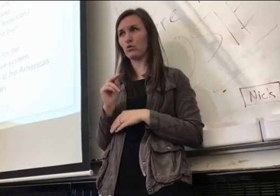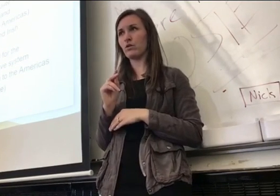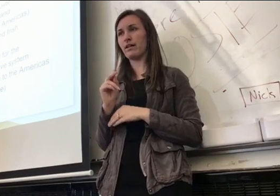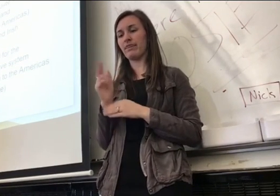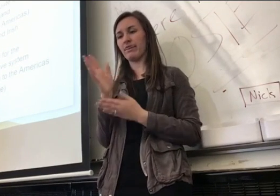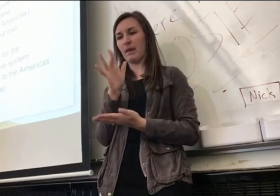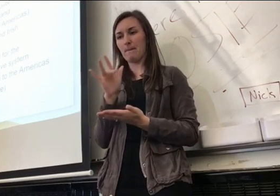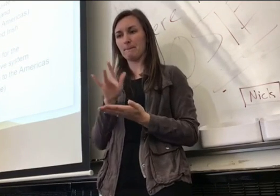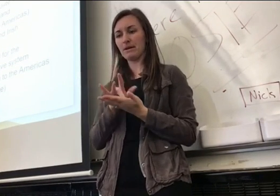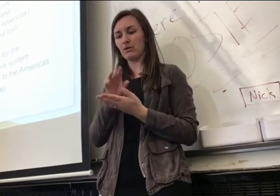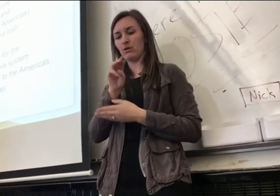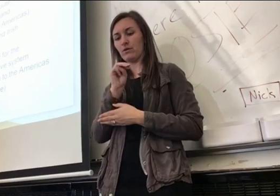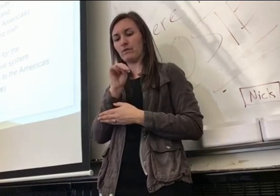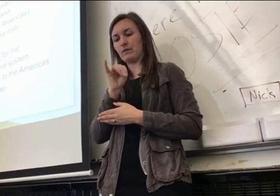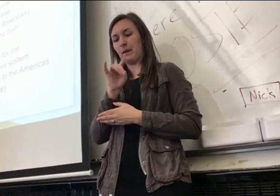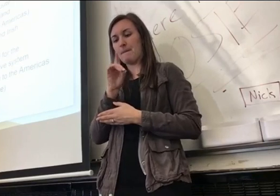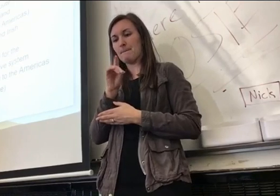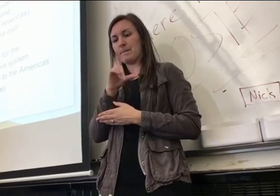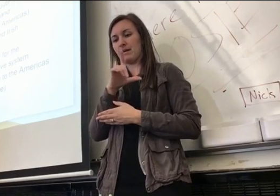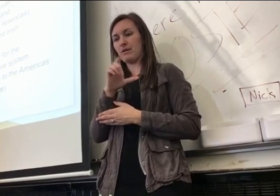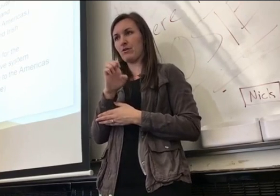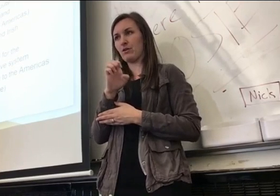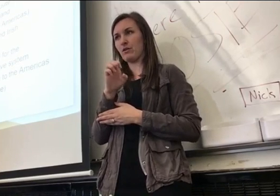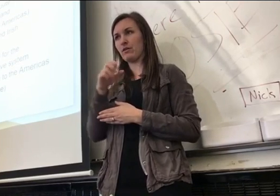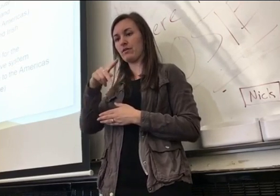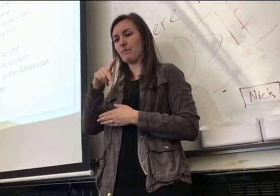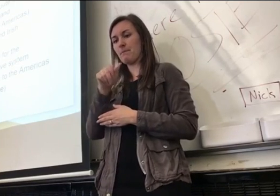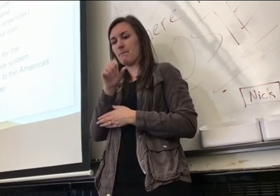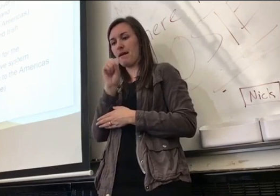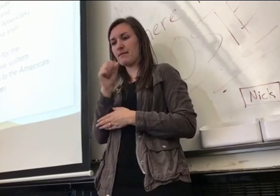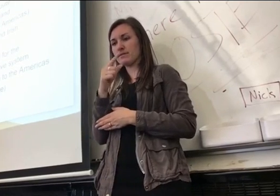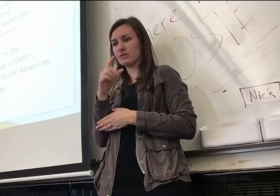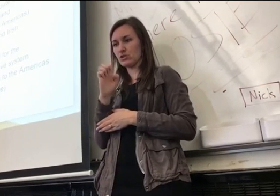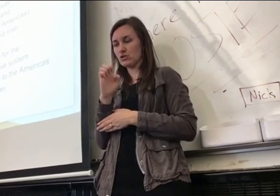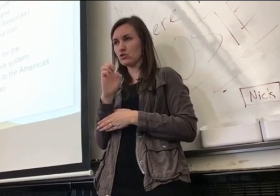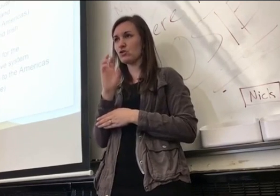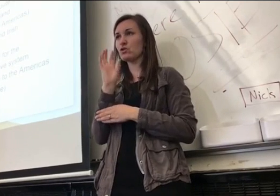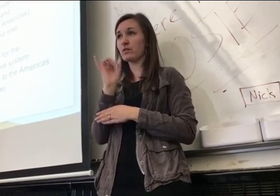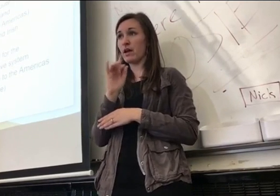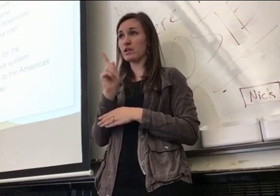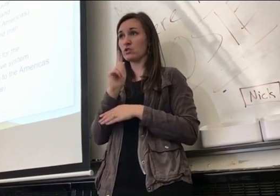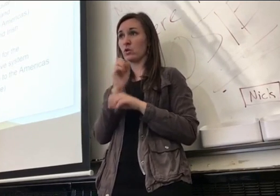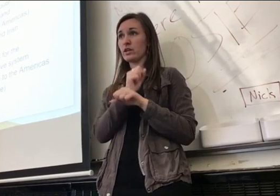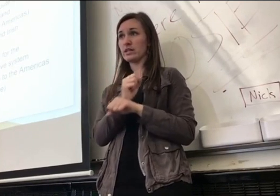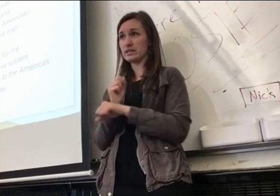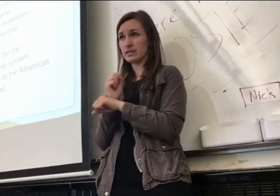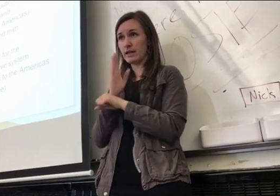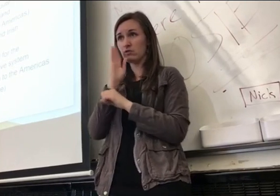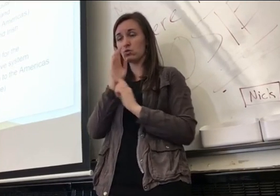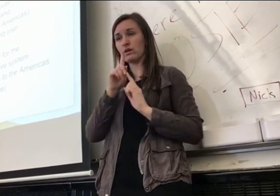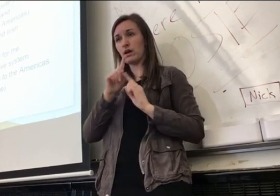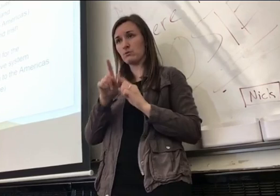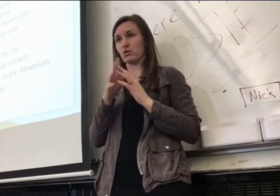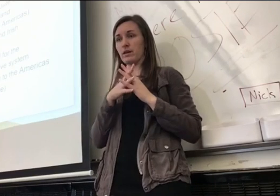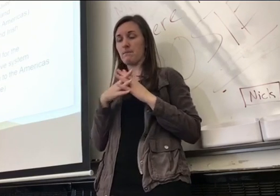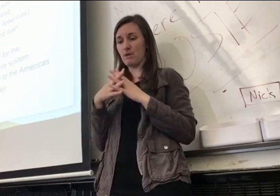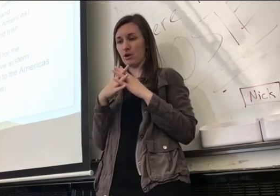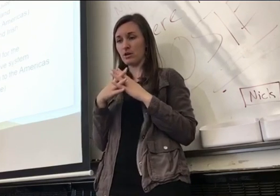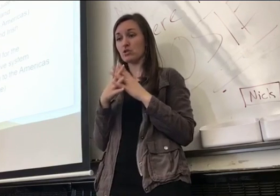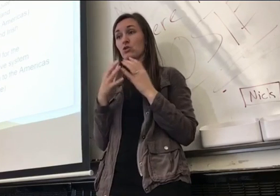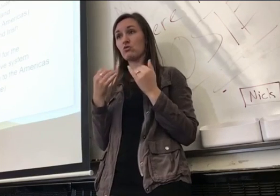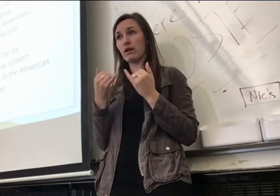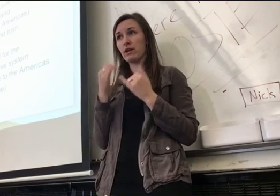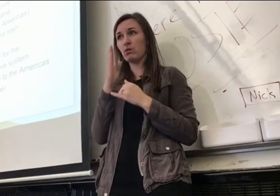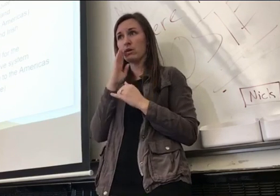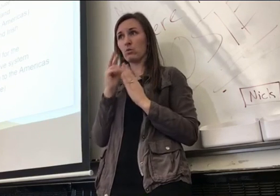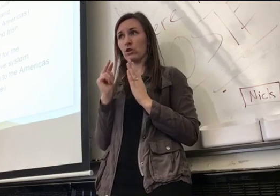Middle Passage. So the Middle Passage is going to be where the slaves would come over into the Americas. So right now we're going to look at